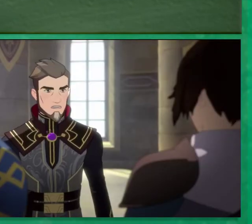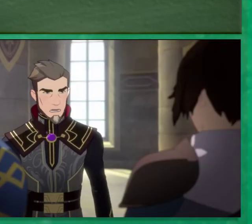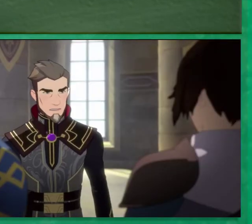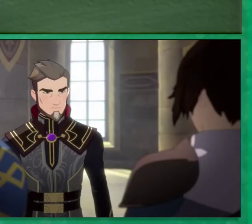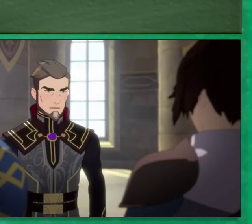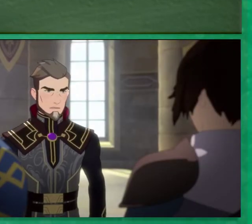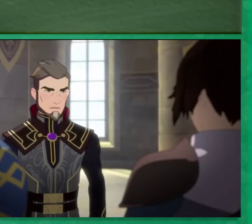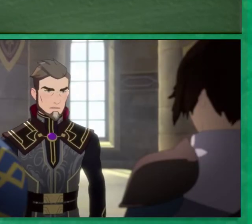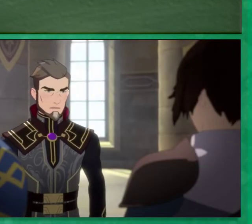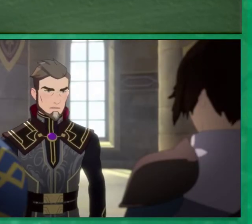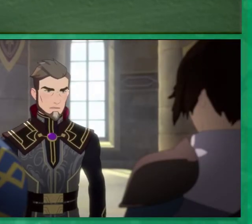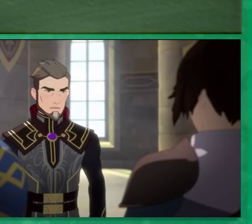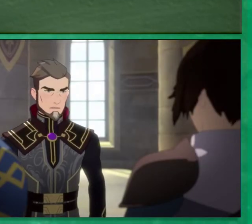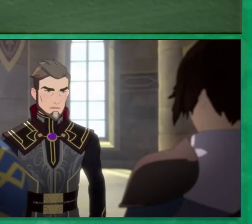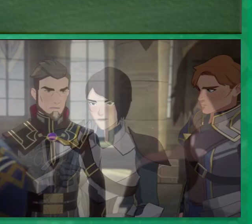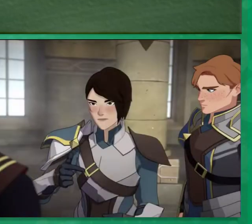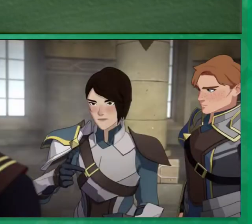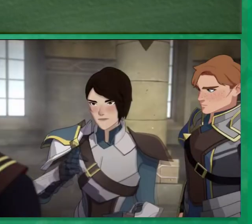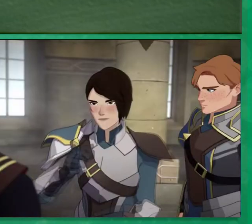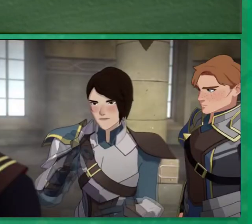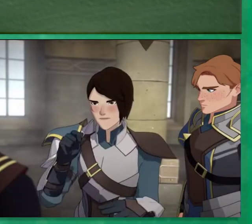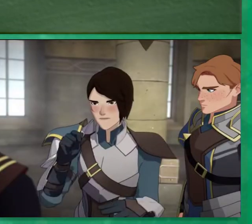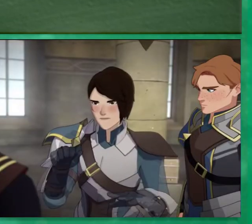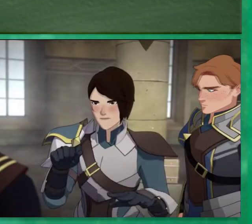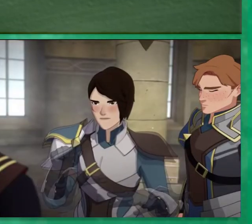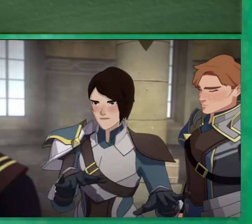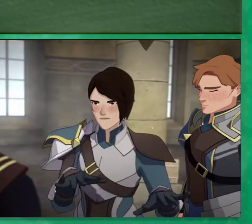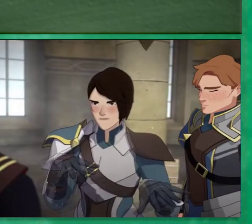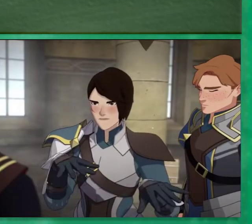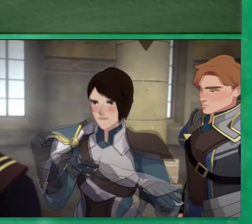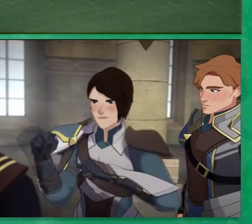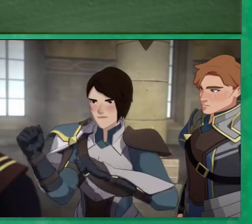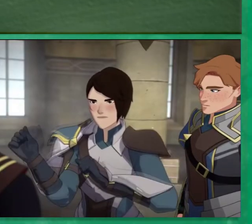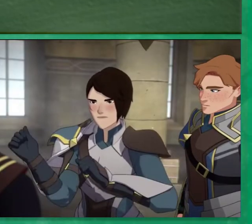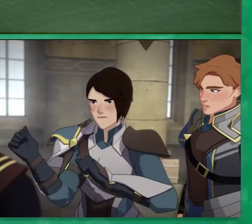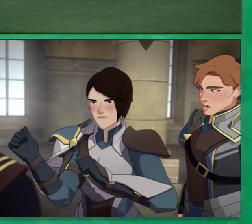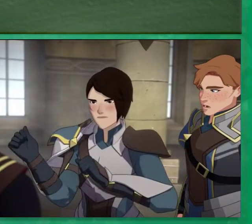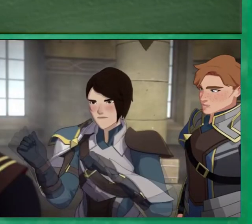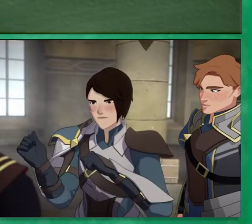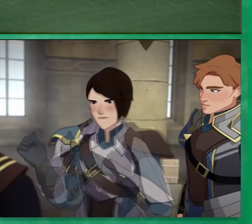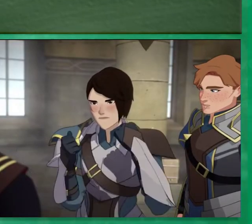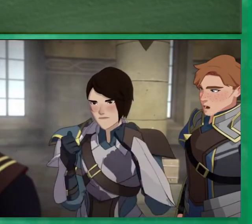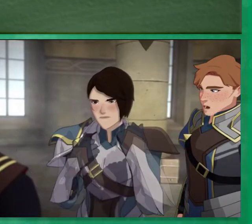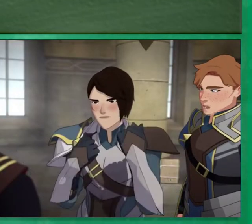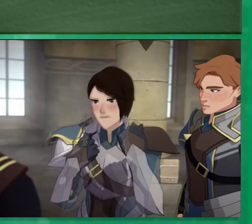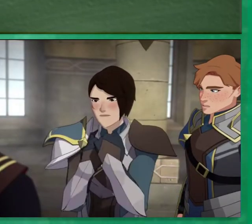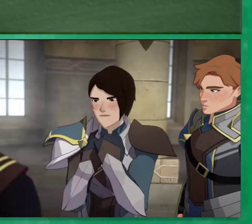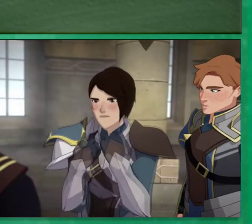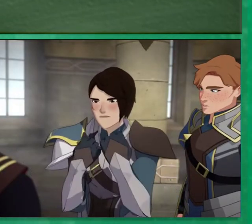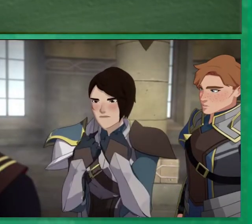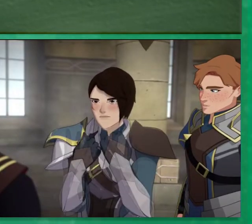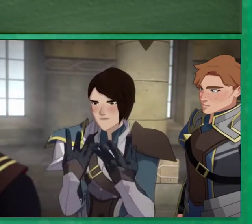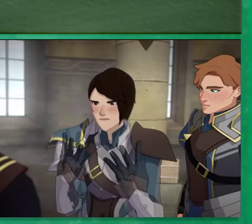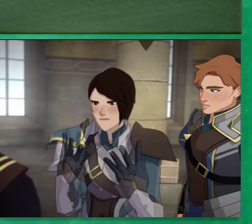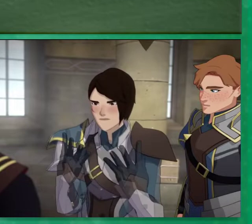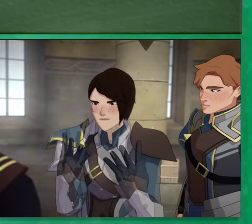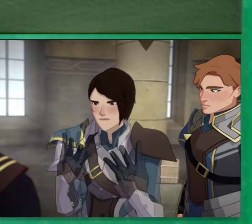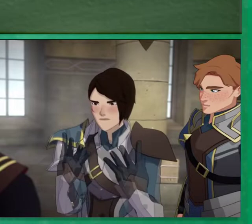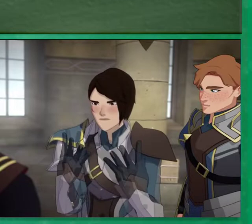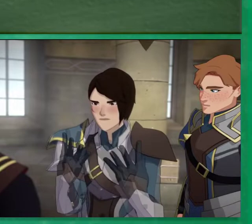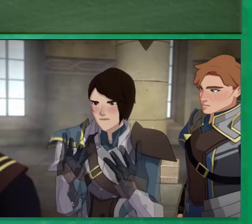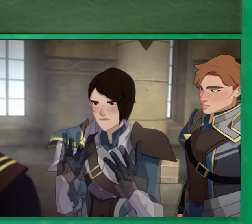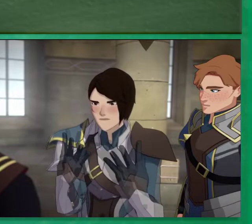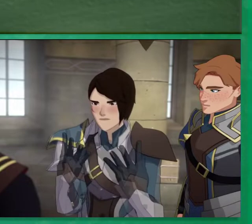did everything in my... Okay, let's slow that down. I had to leave.